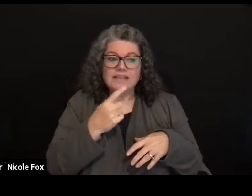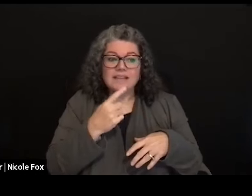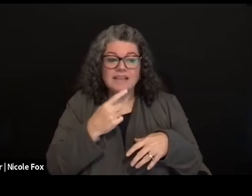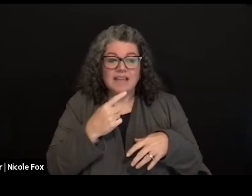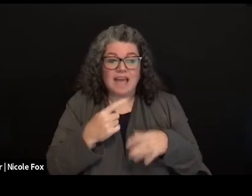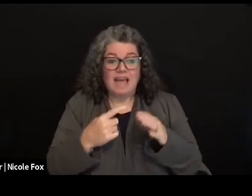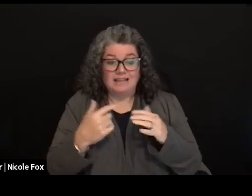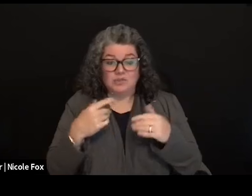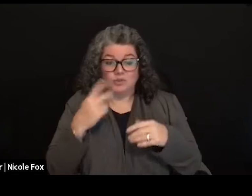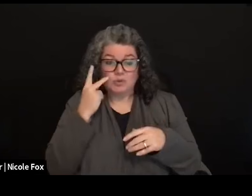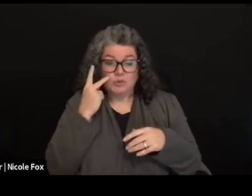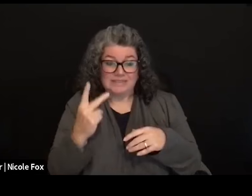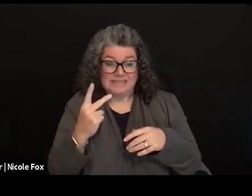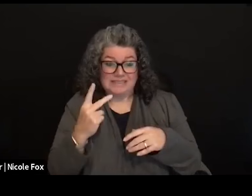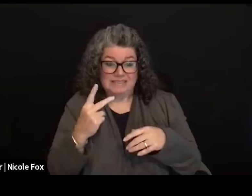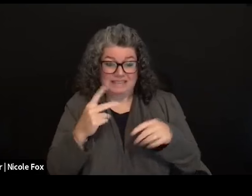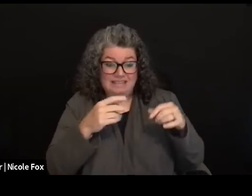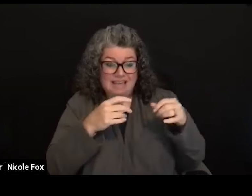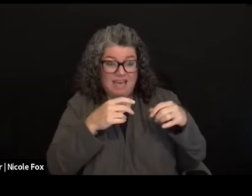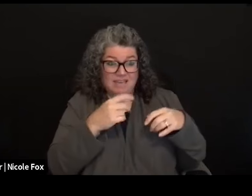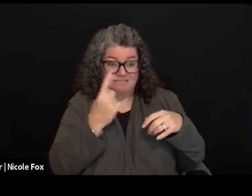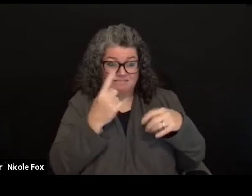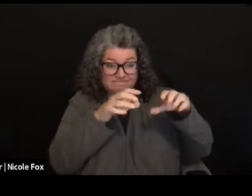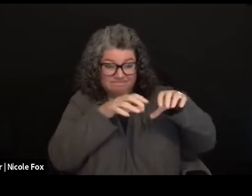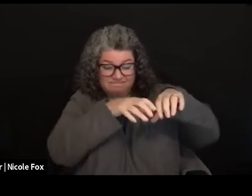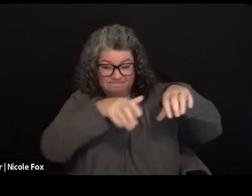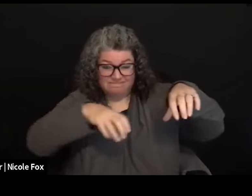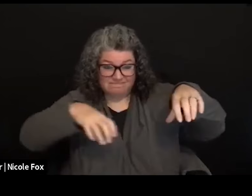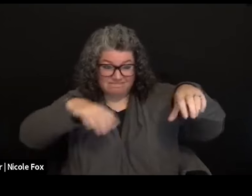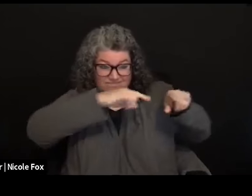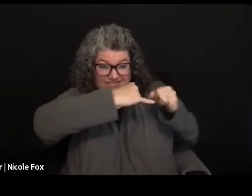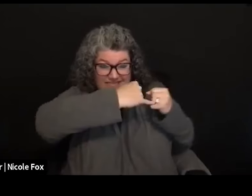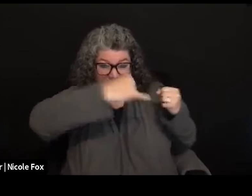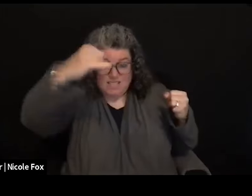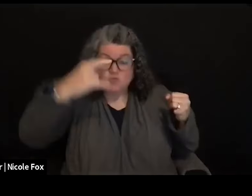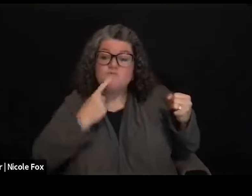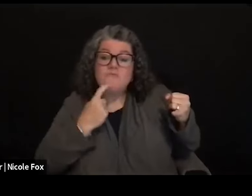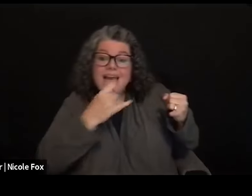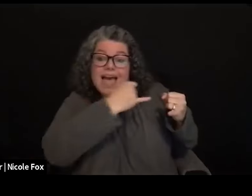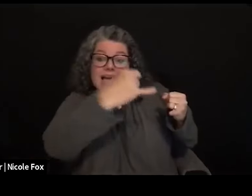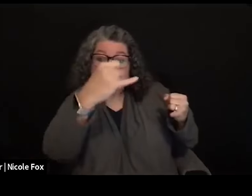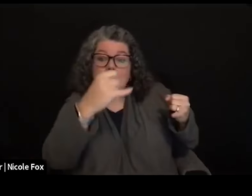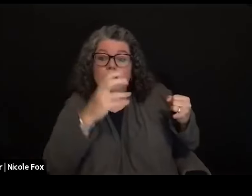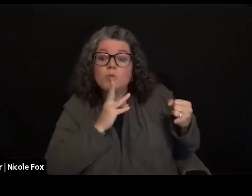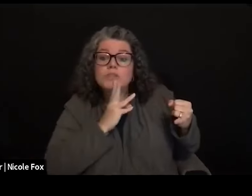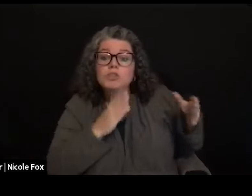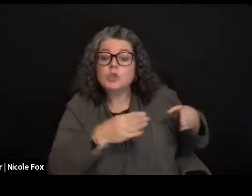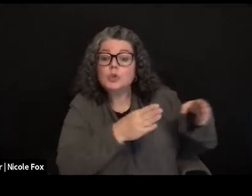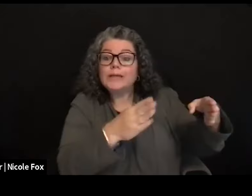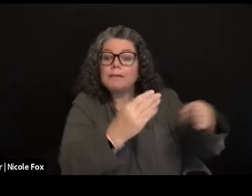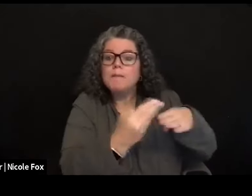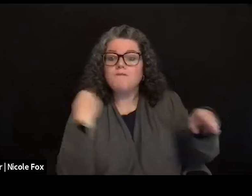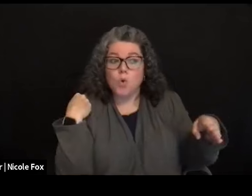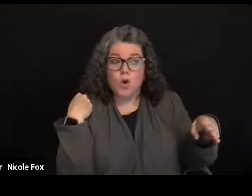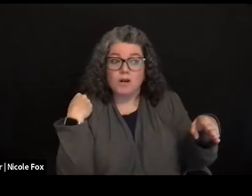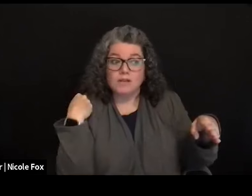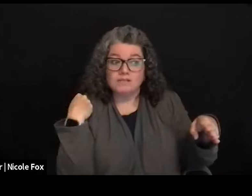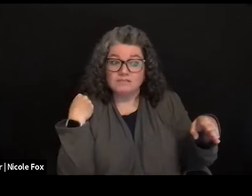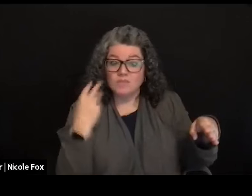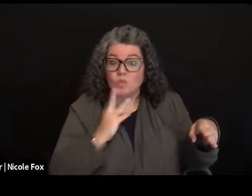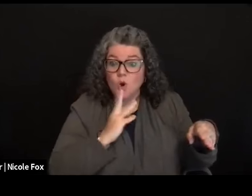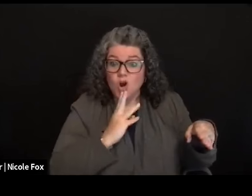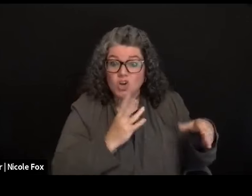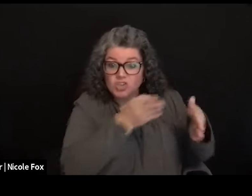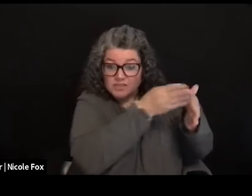a red line, that was the original location of the creek. So before Hurricane Helene, and it's still there, the bed is, but that